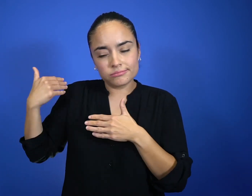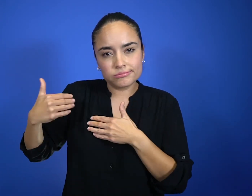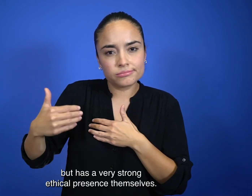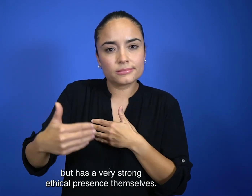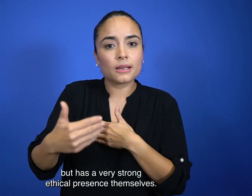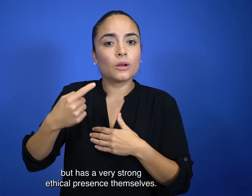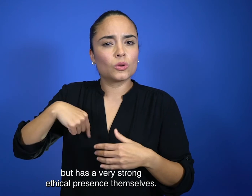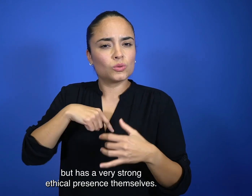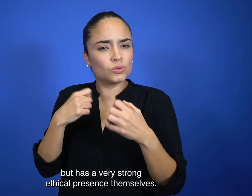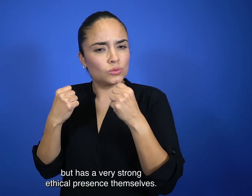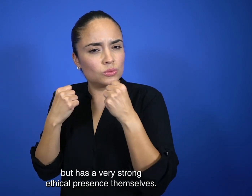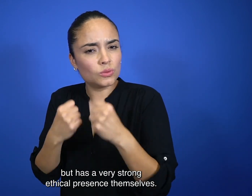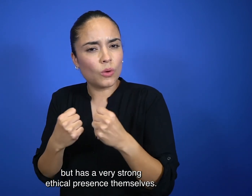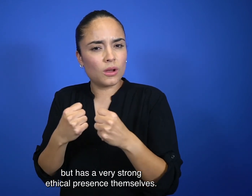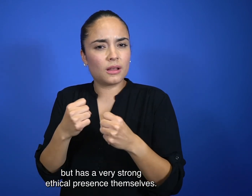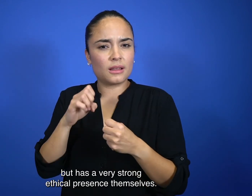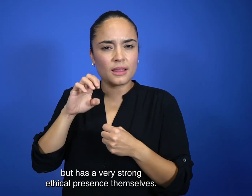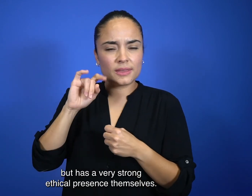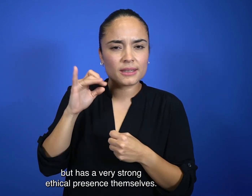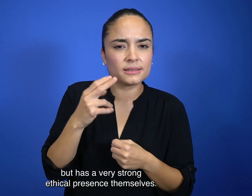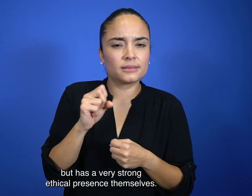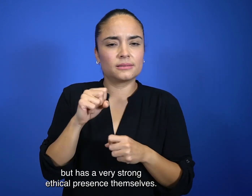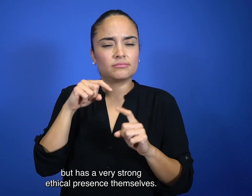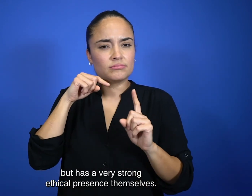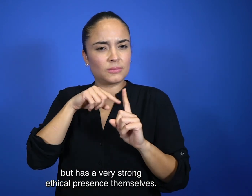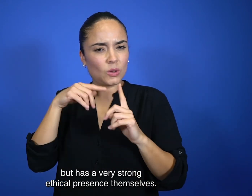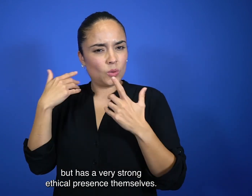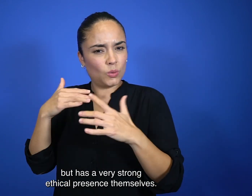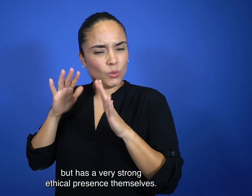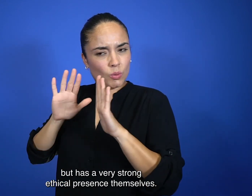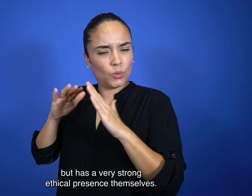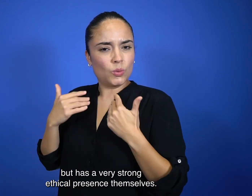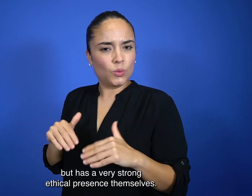but has a very strong ethical presence himself.